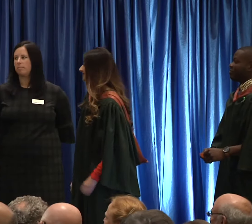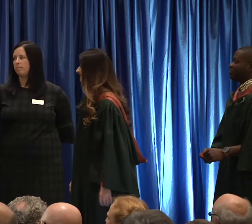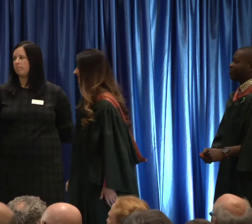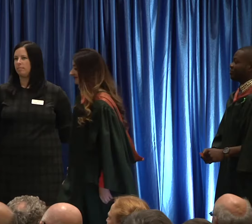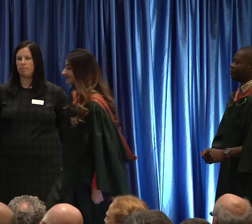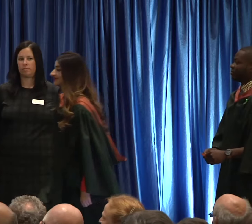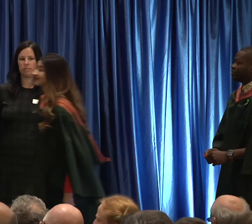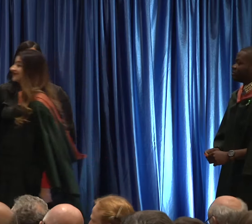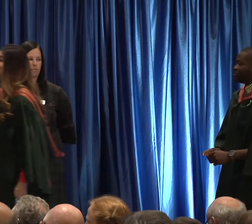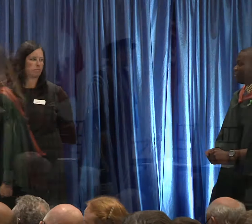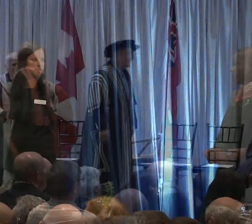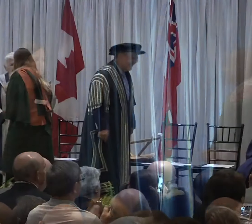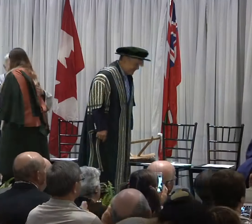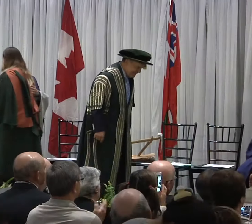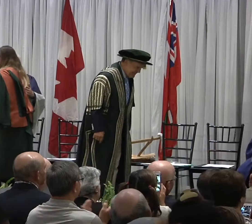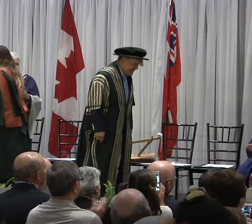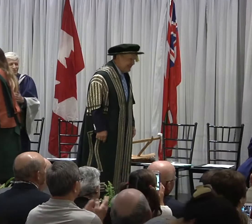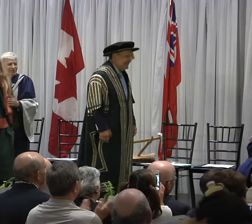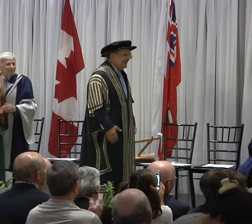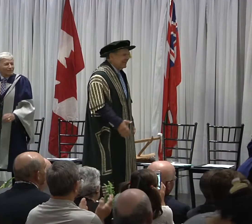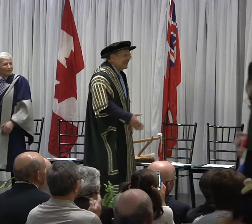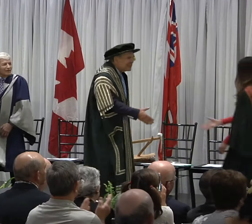Anum Javid.